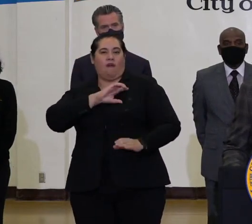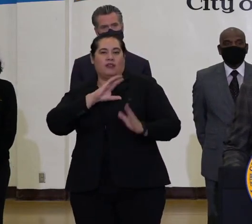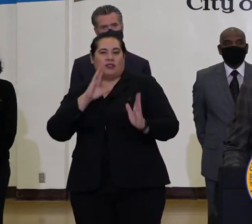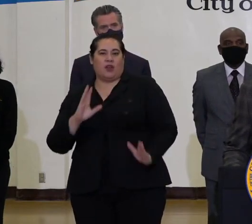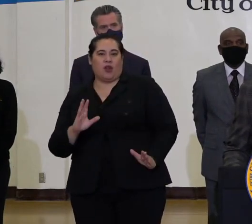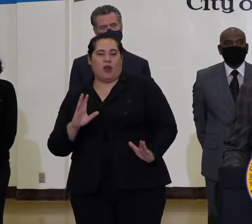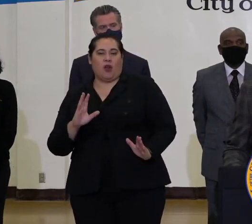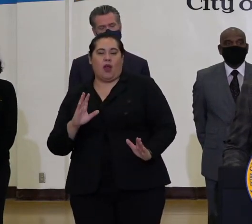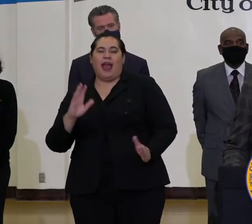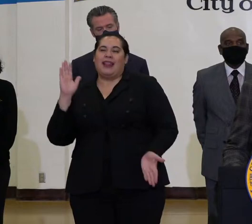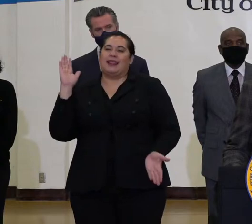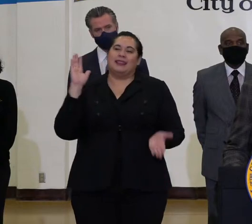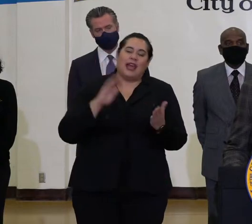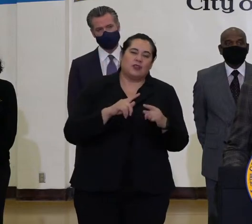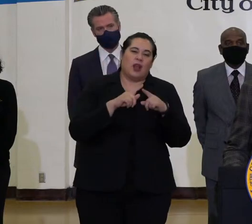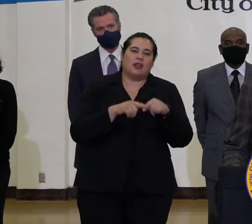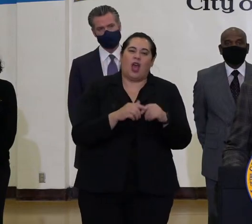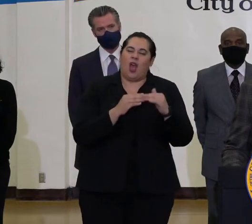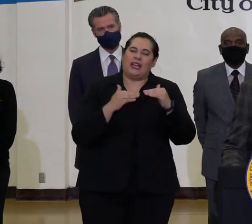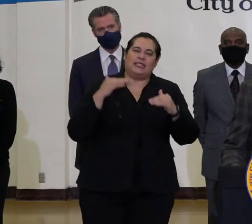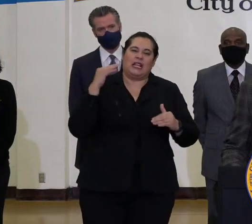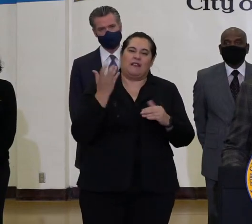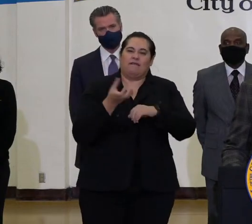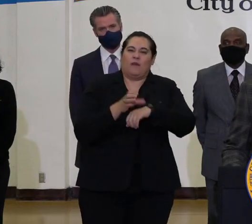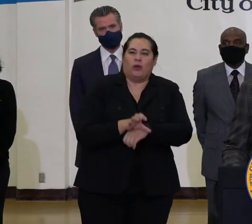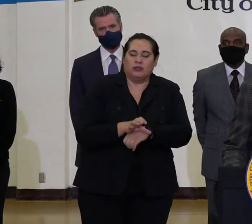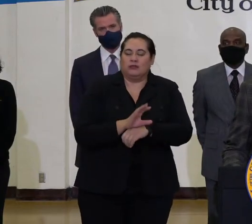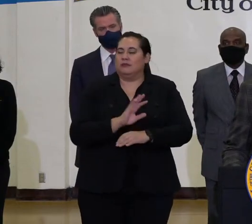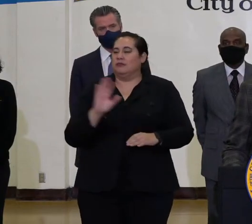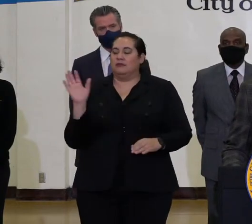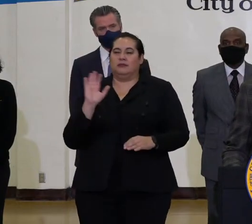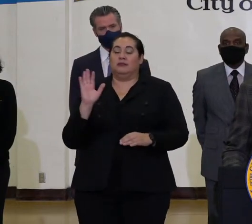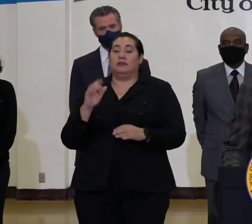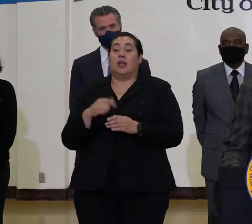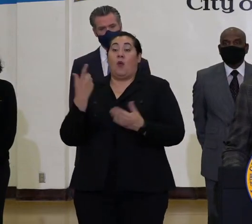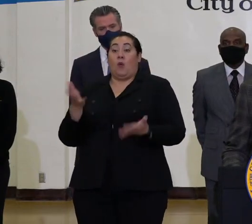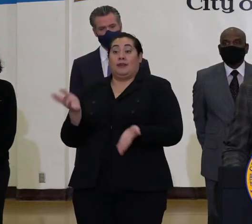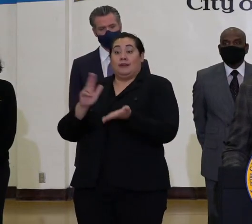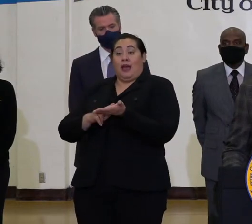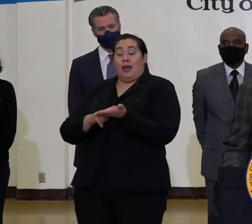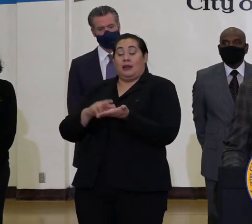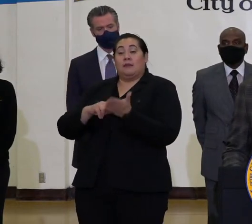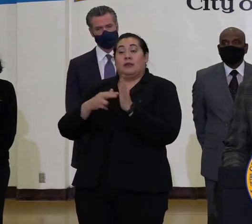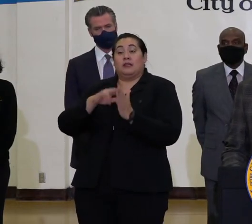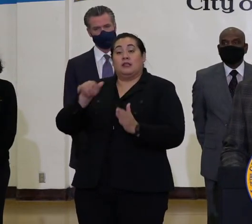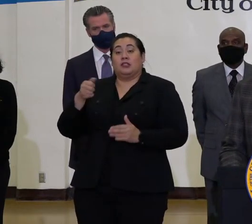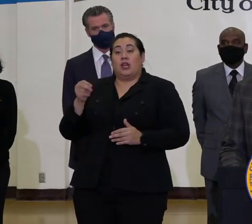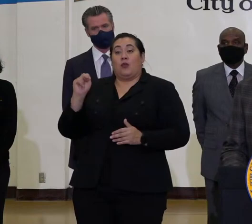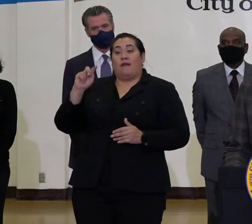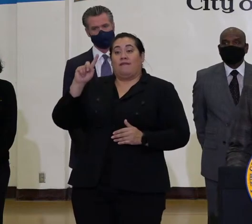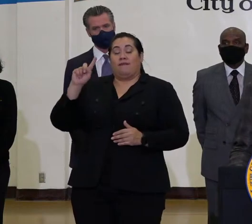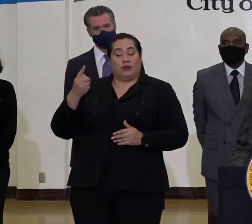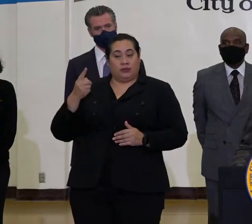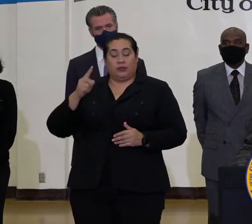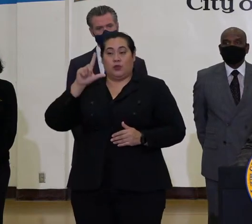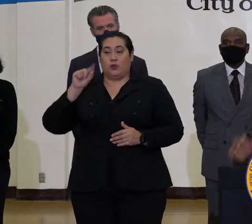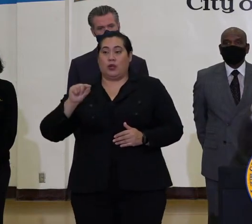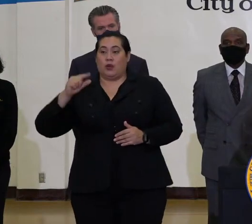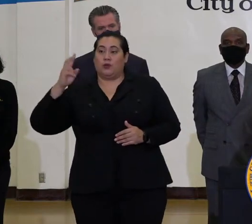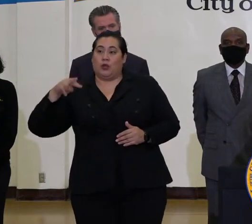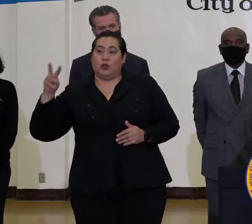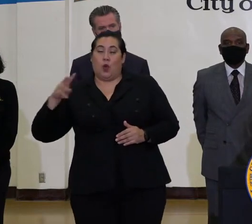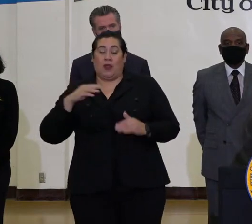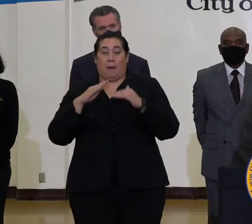less reliant on excessive force. Once signed on January 1st, 2022, the